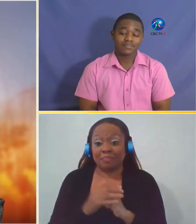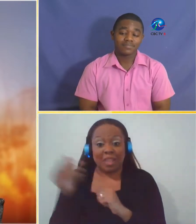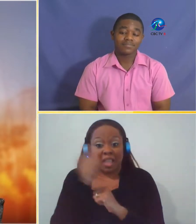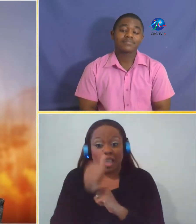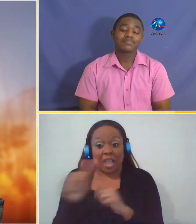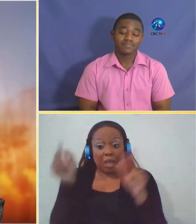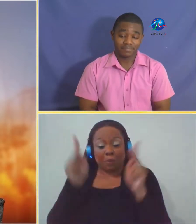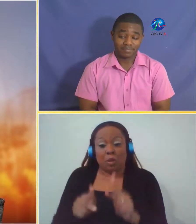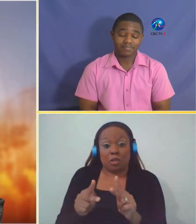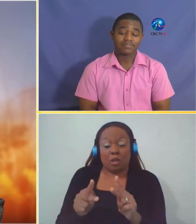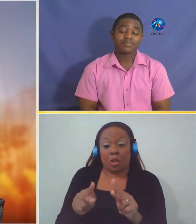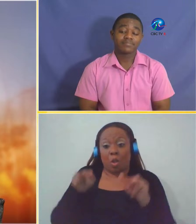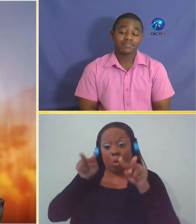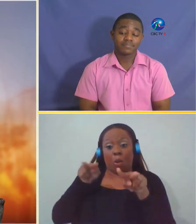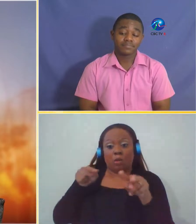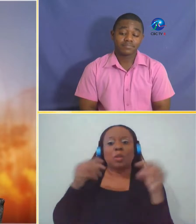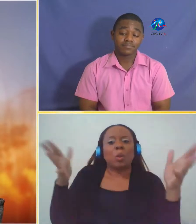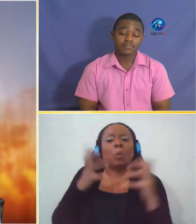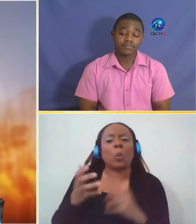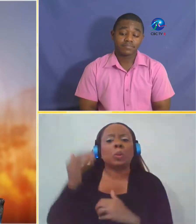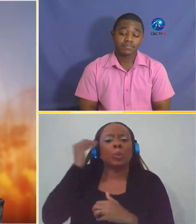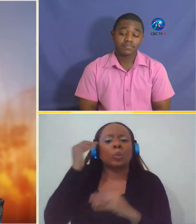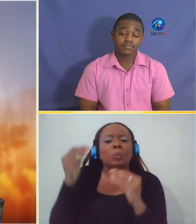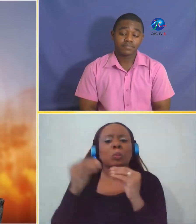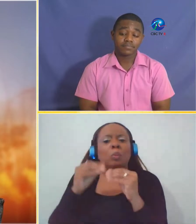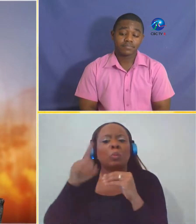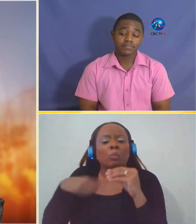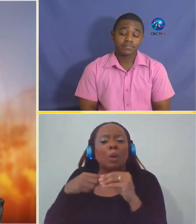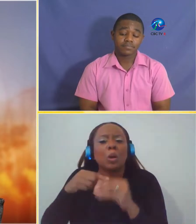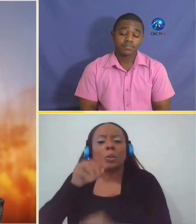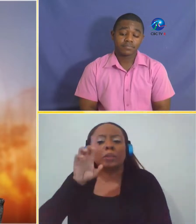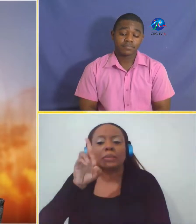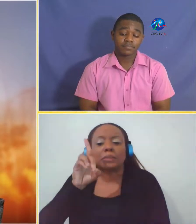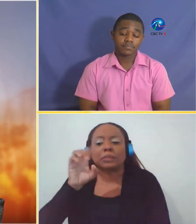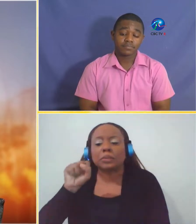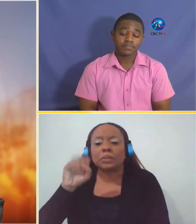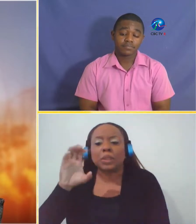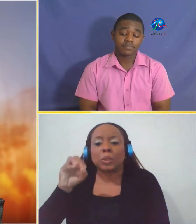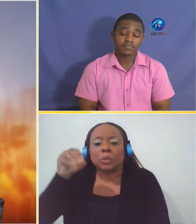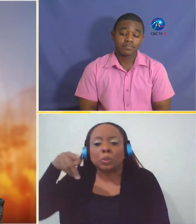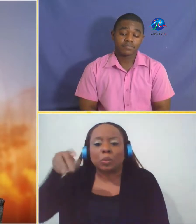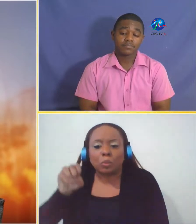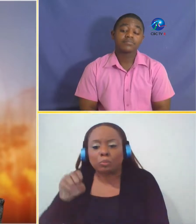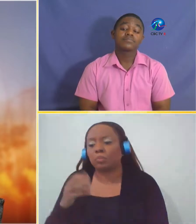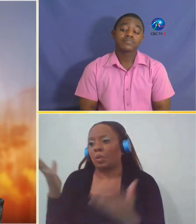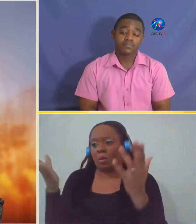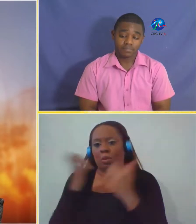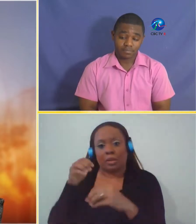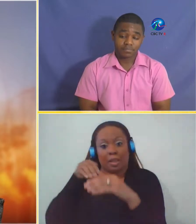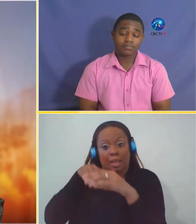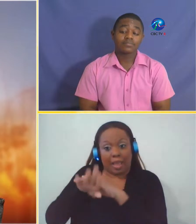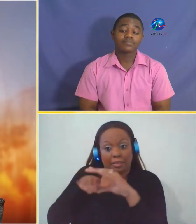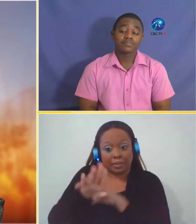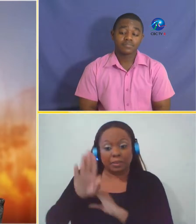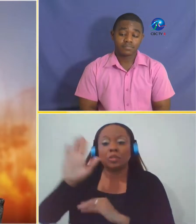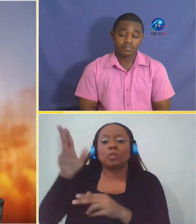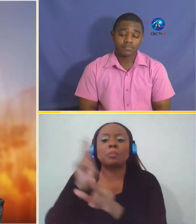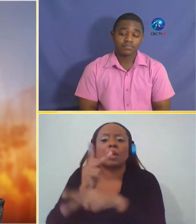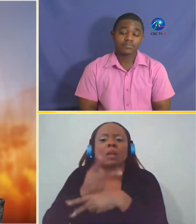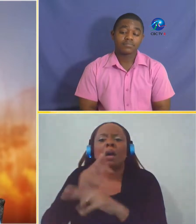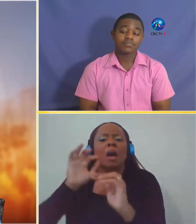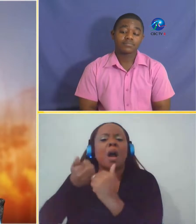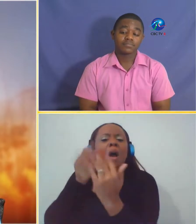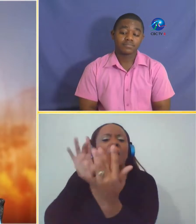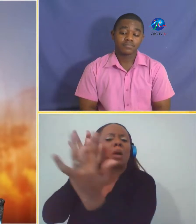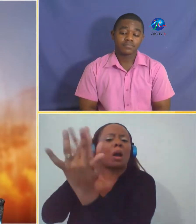who wants to know more about de-scope and to access some of the products that you offer, how can we contact you to get